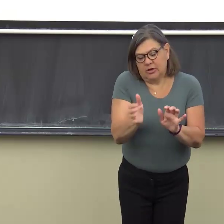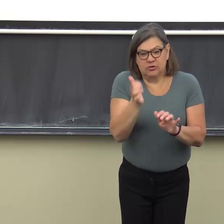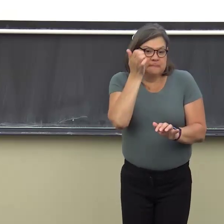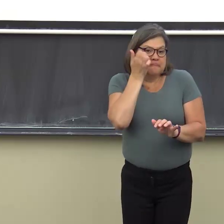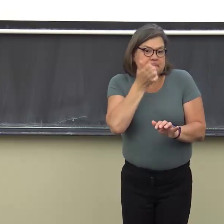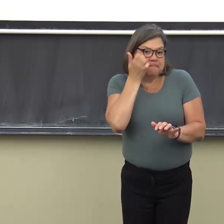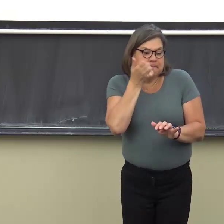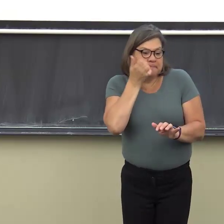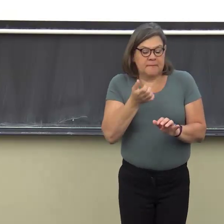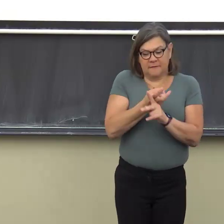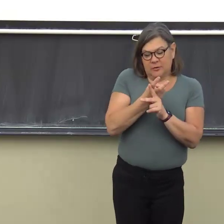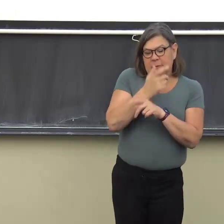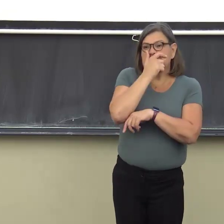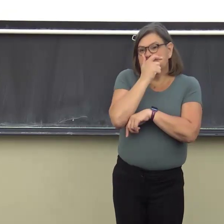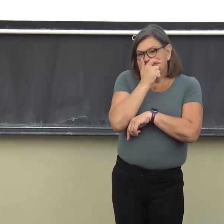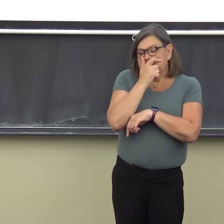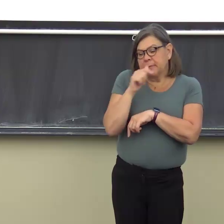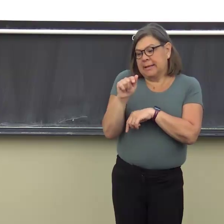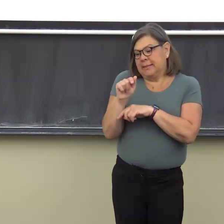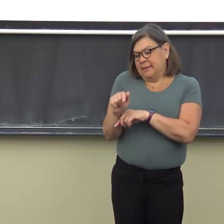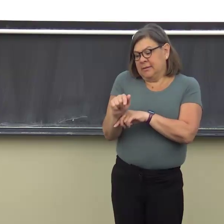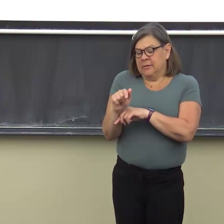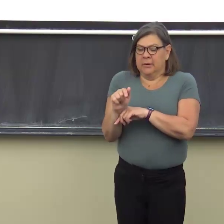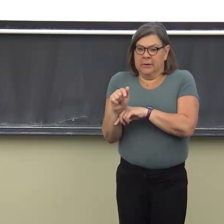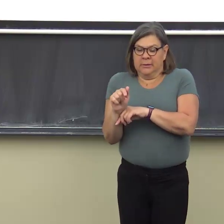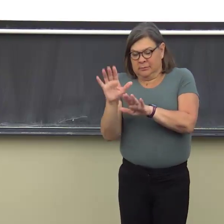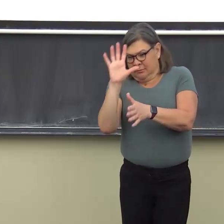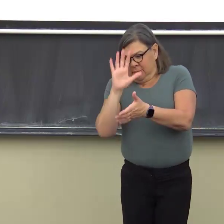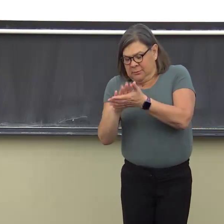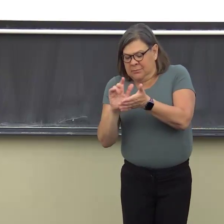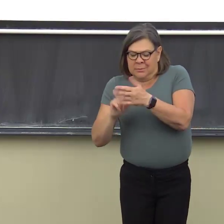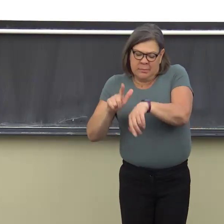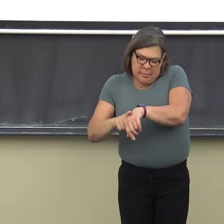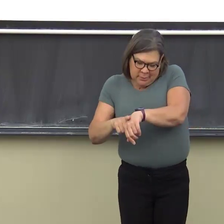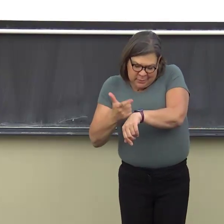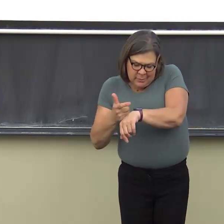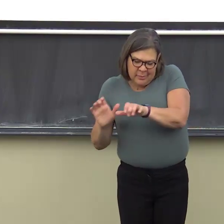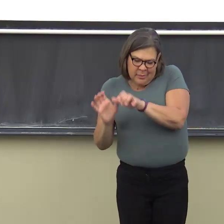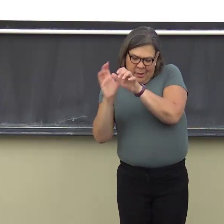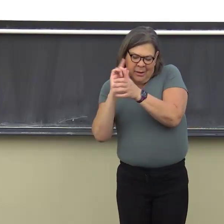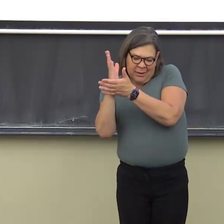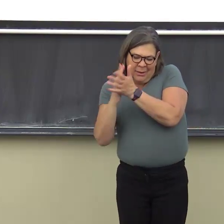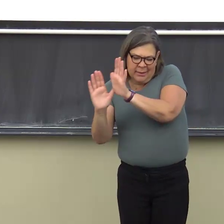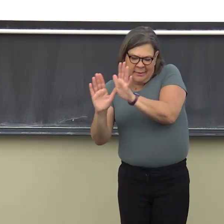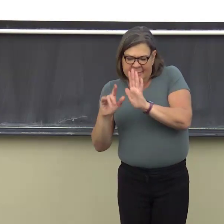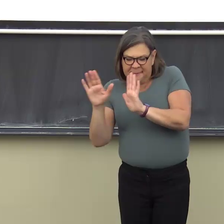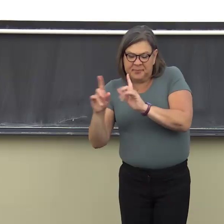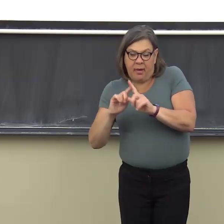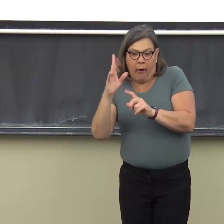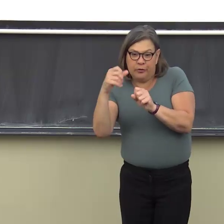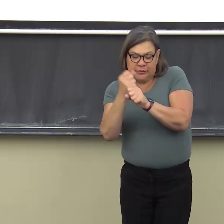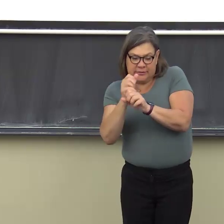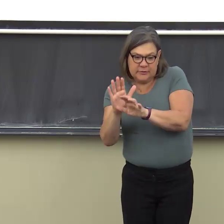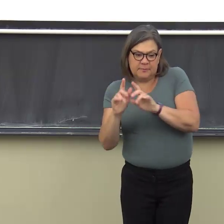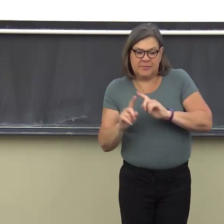start to figure out, okay, if this is like if this, and believe me, long crisis, for some it's only been crisis for hundreds of years. This is not